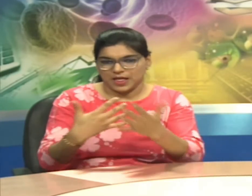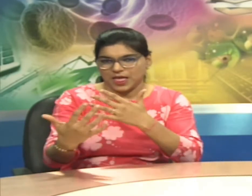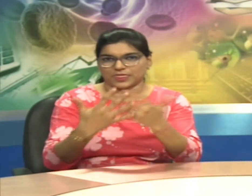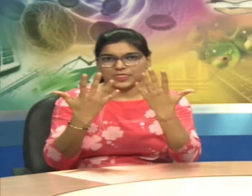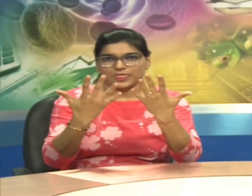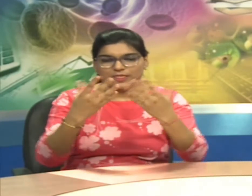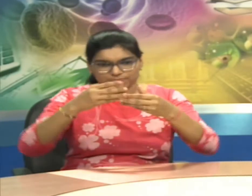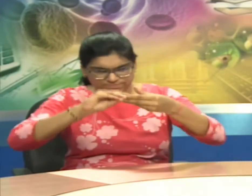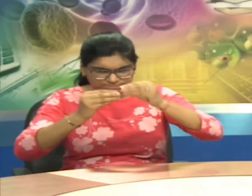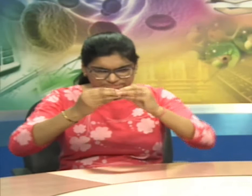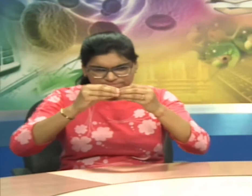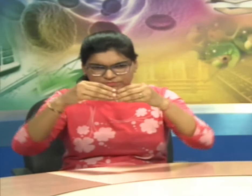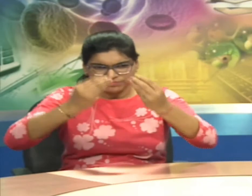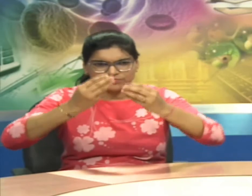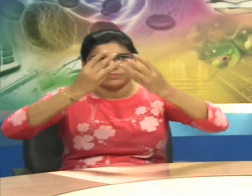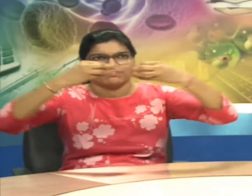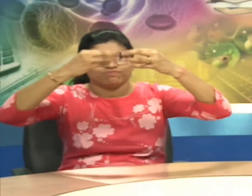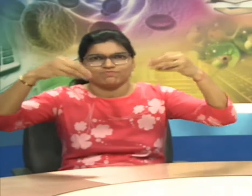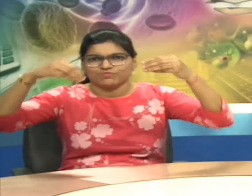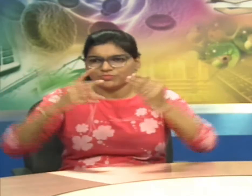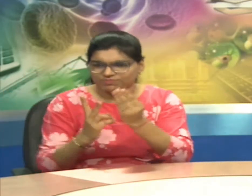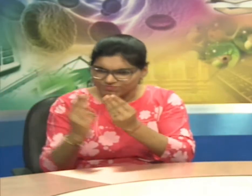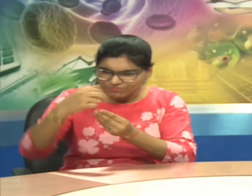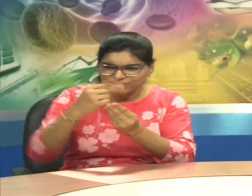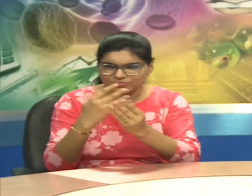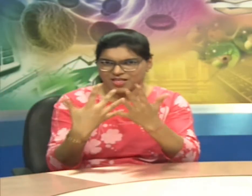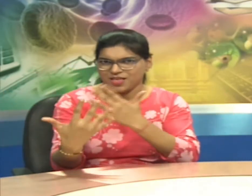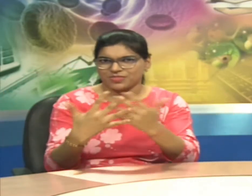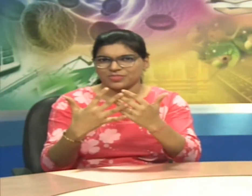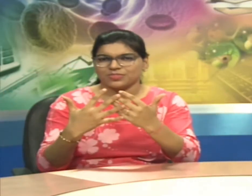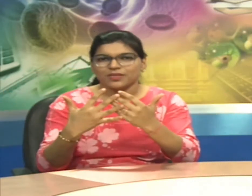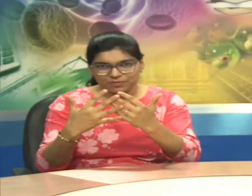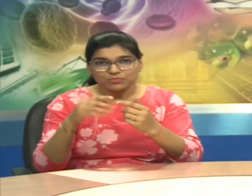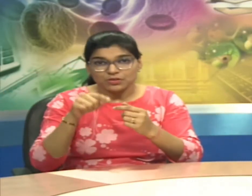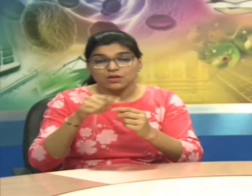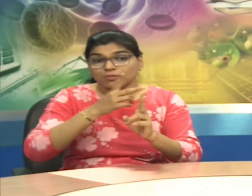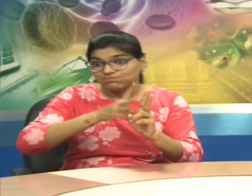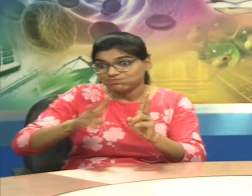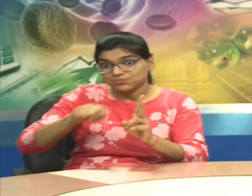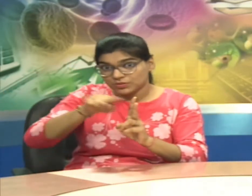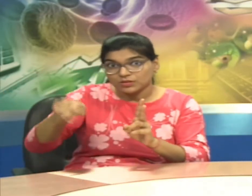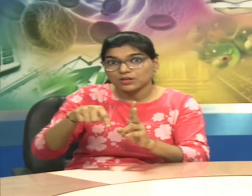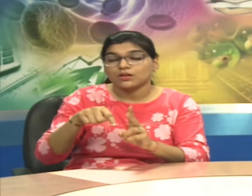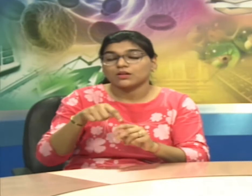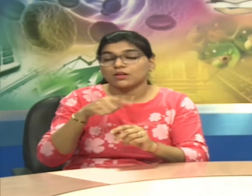Next word is handicraft. Craft which is made from our hands